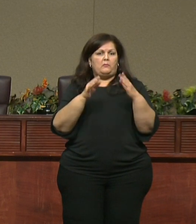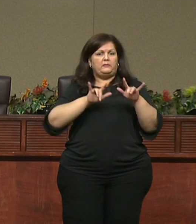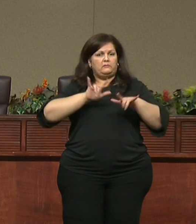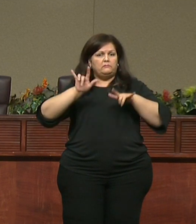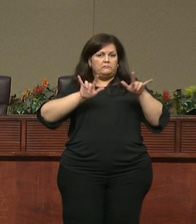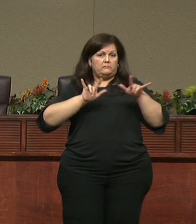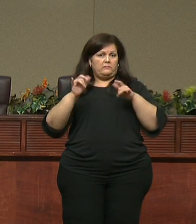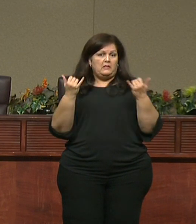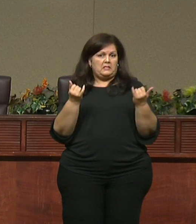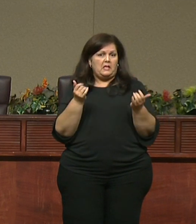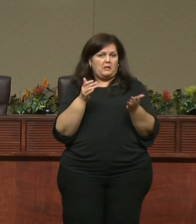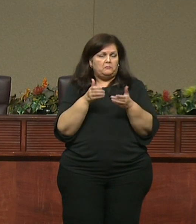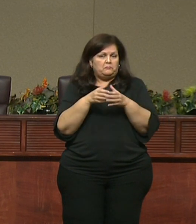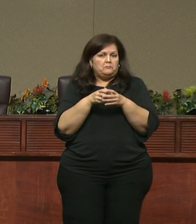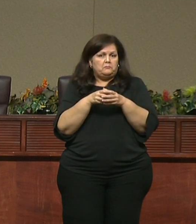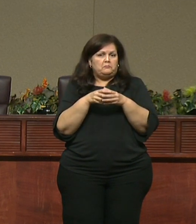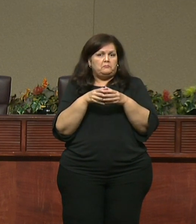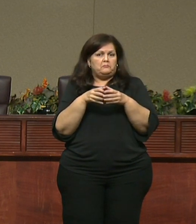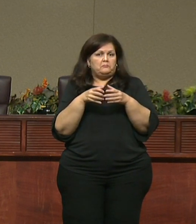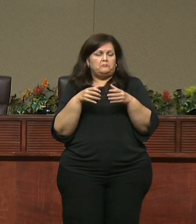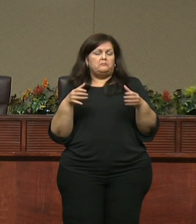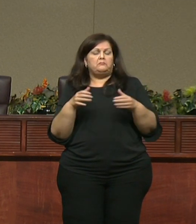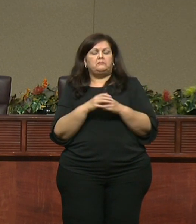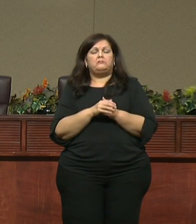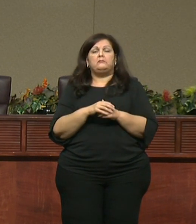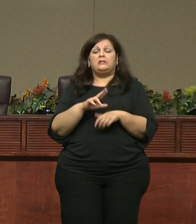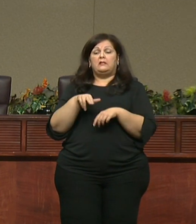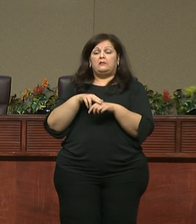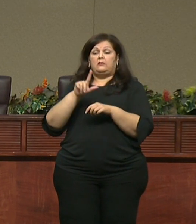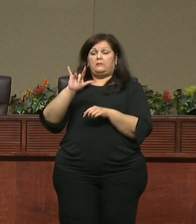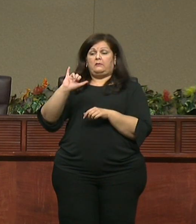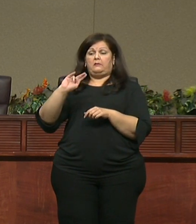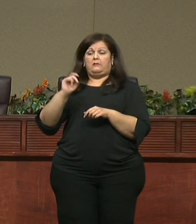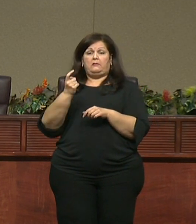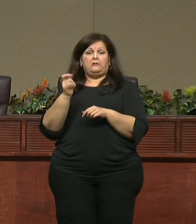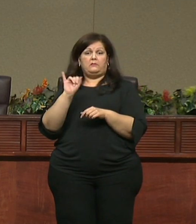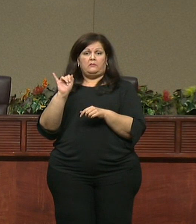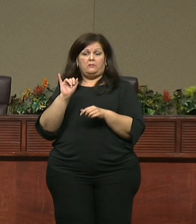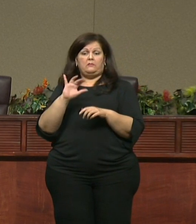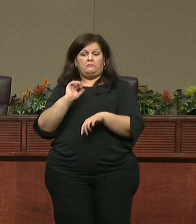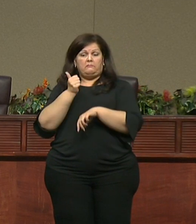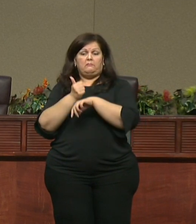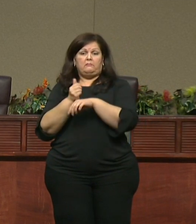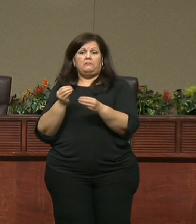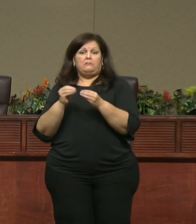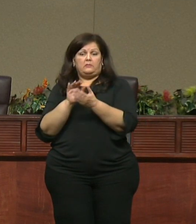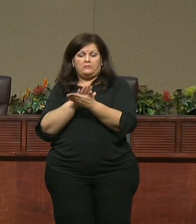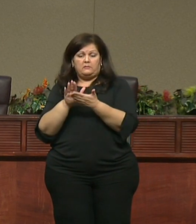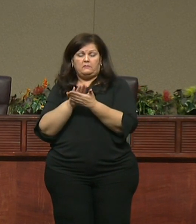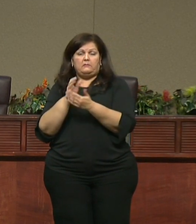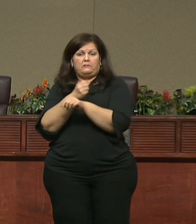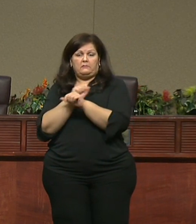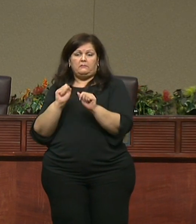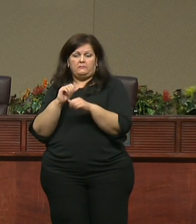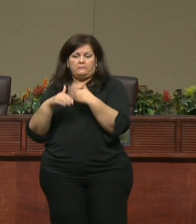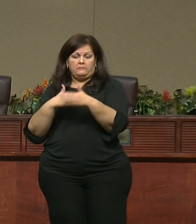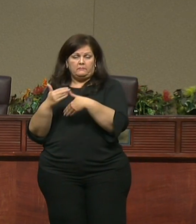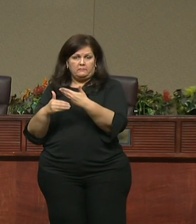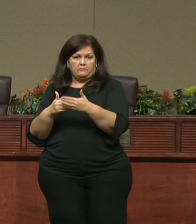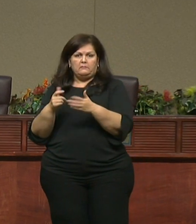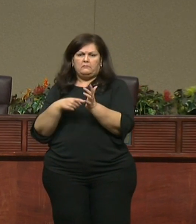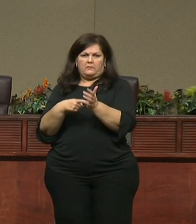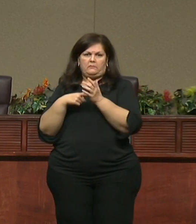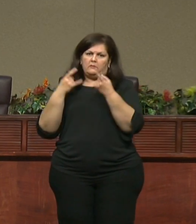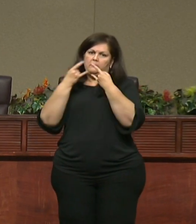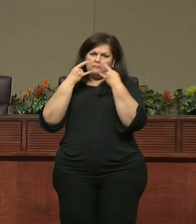go. As part of our new normal, Lynx has also implemented additional safety and cleaning protocols. They continue to require